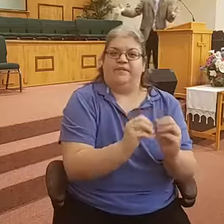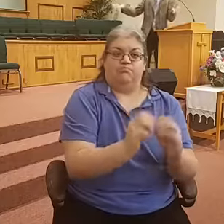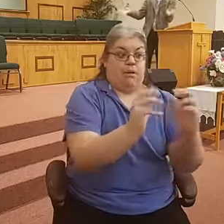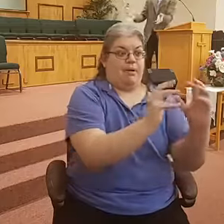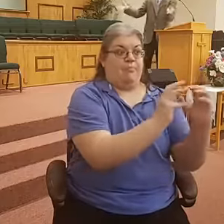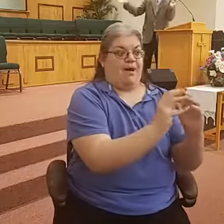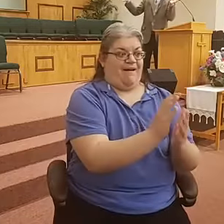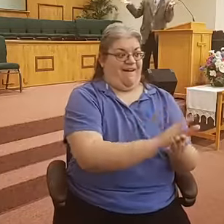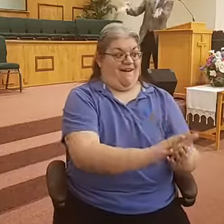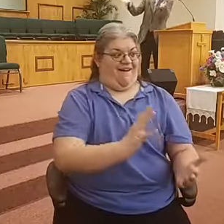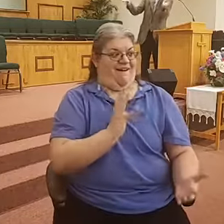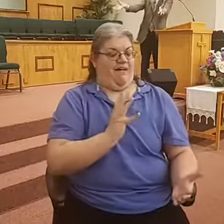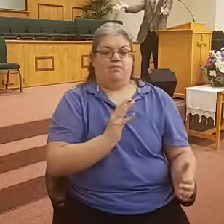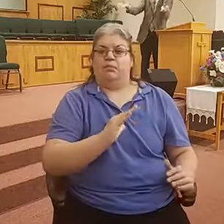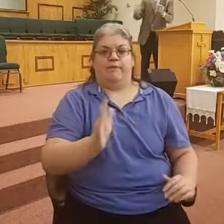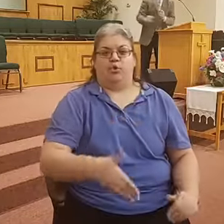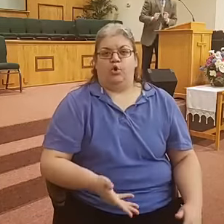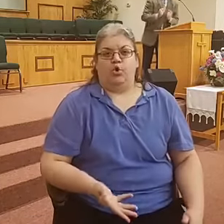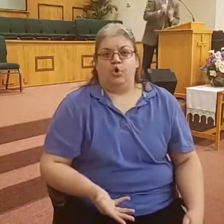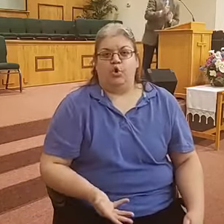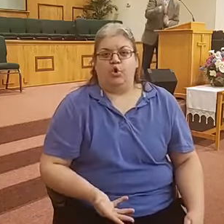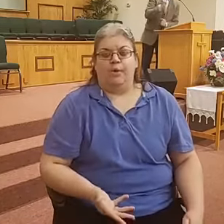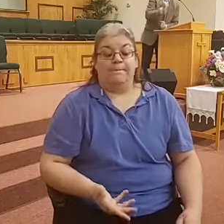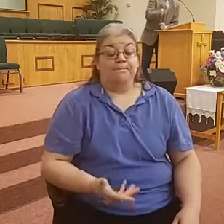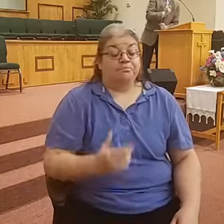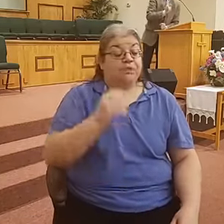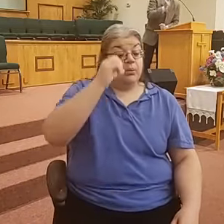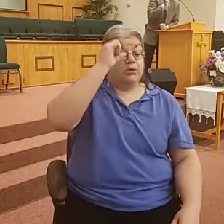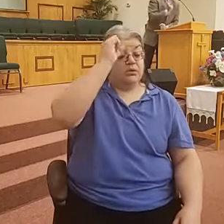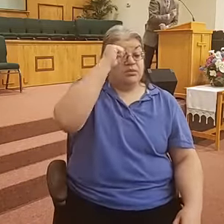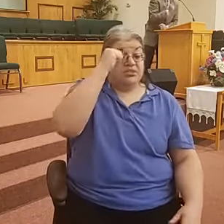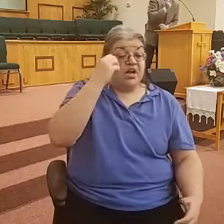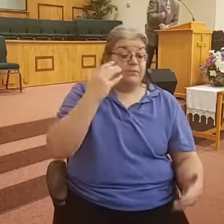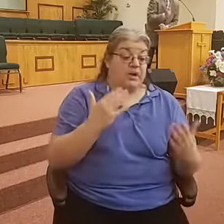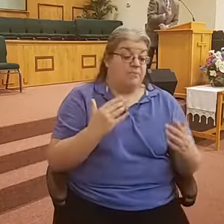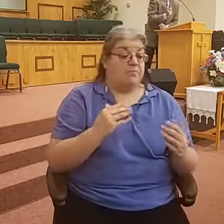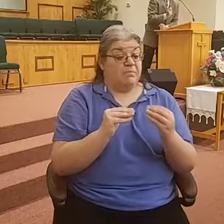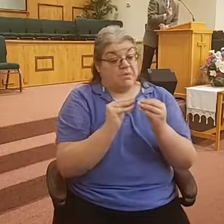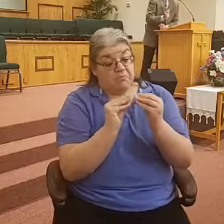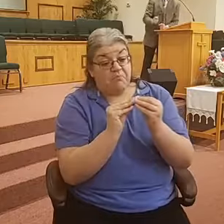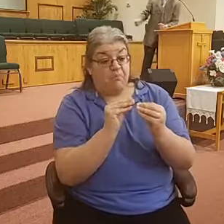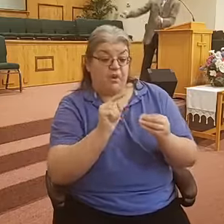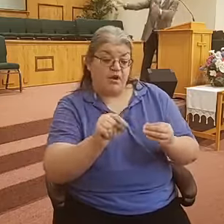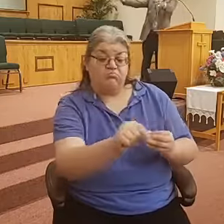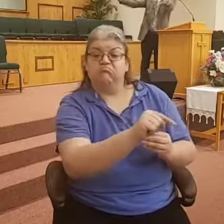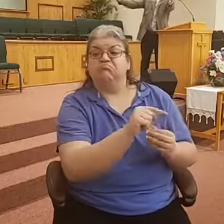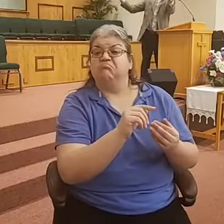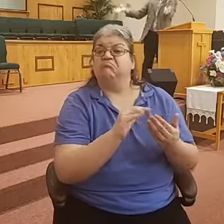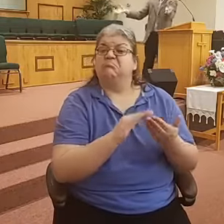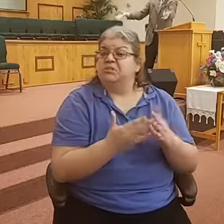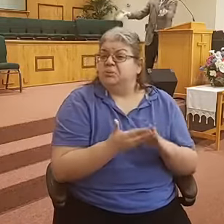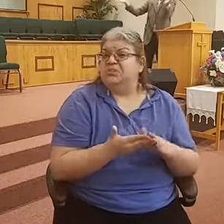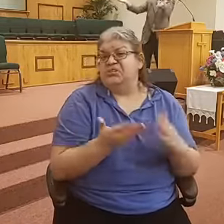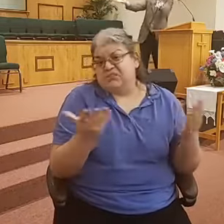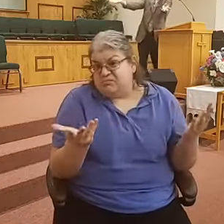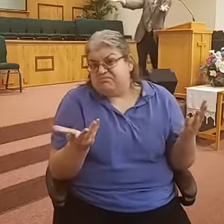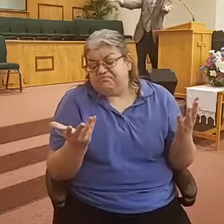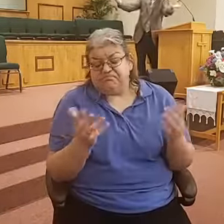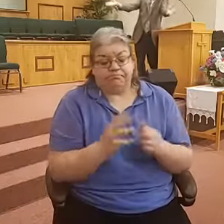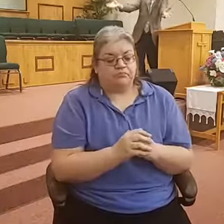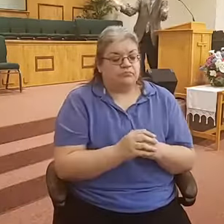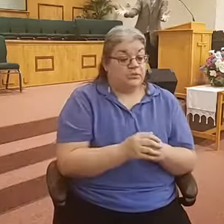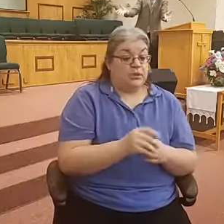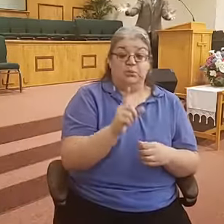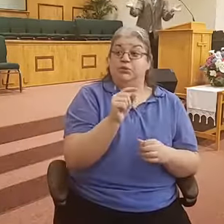so Solomon offers these. By the way, Solomon had probably repaired a lot of those cities. And so Solomon offers